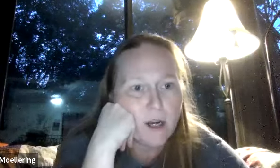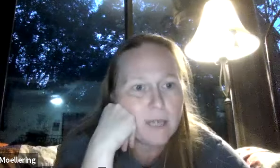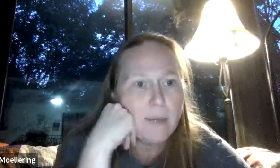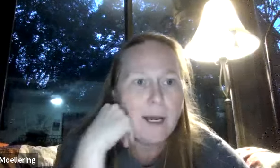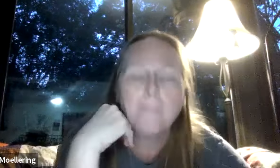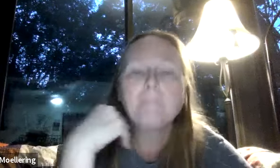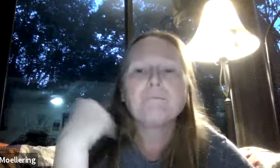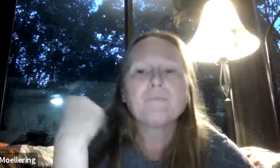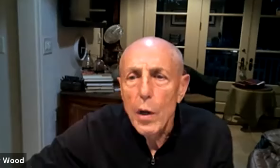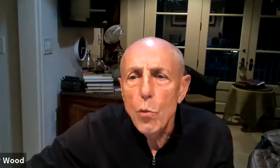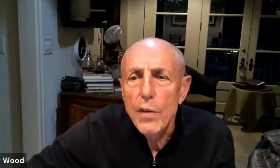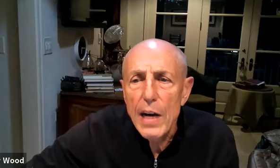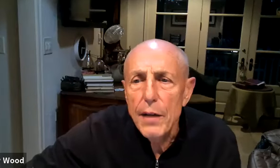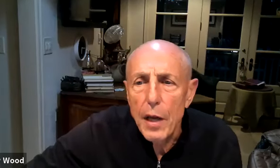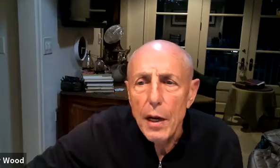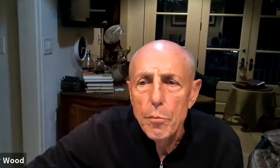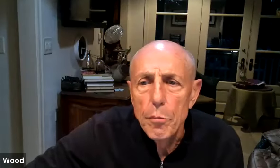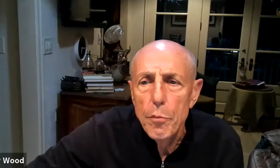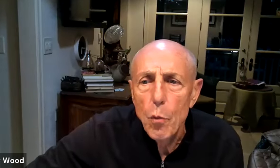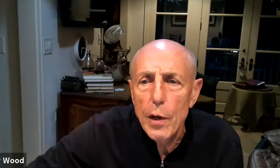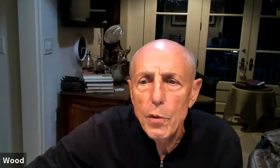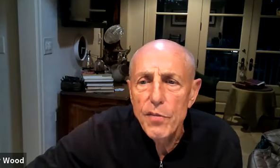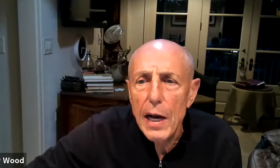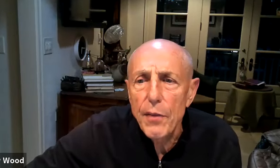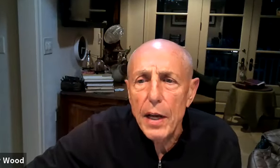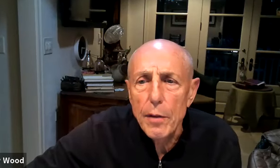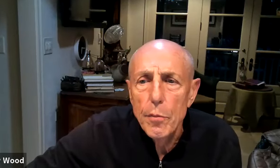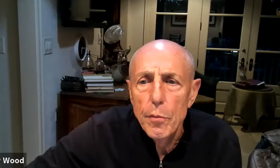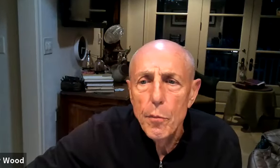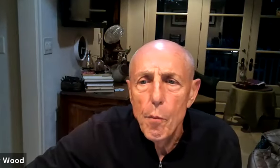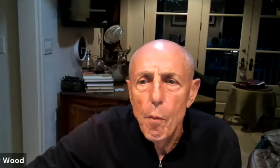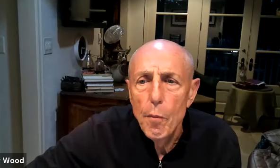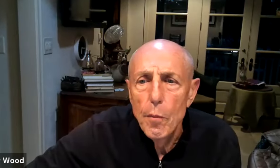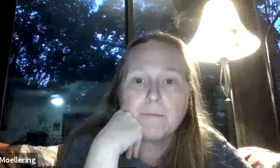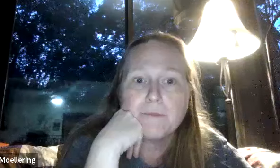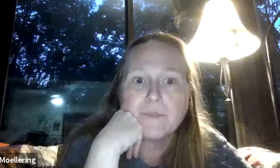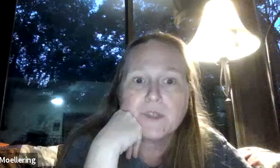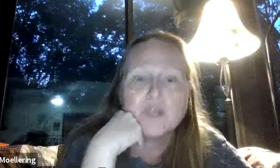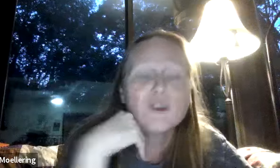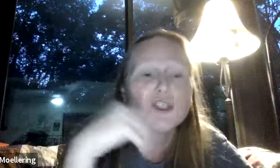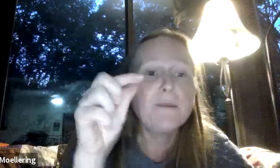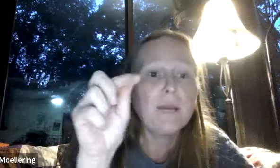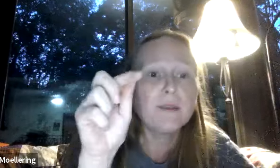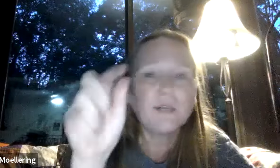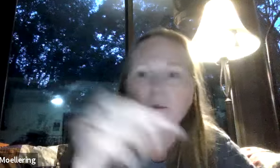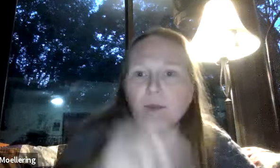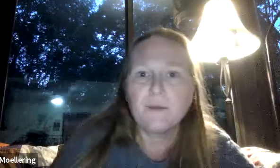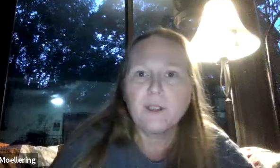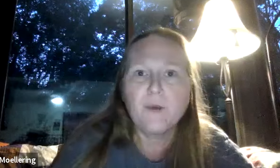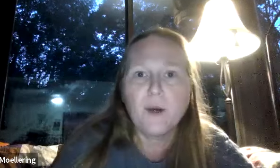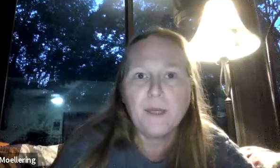talking about. Where do we all find of that? Where do we find that? You should be able to get, like when you open